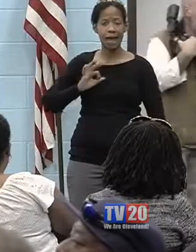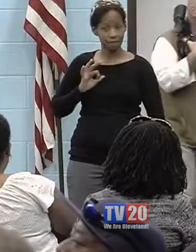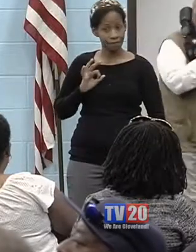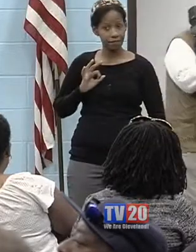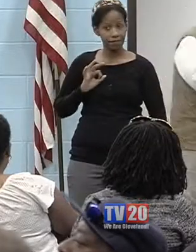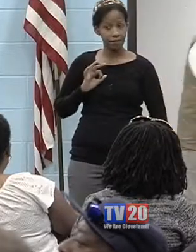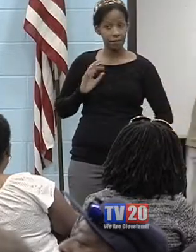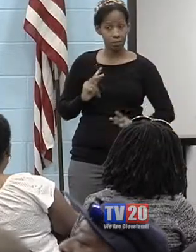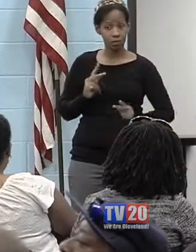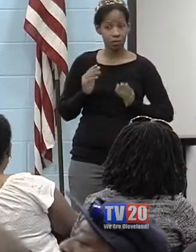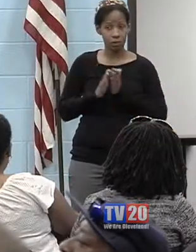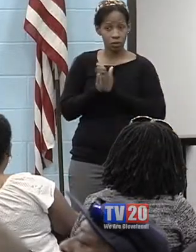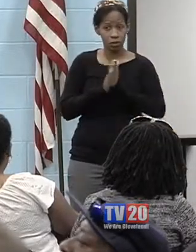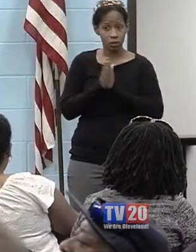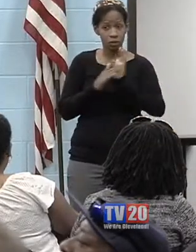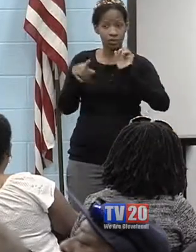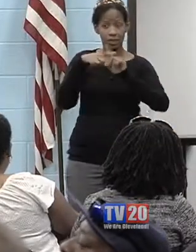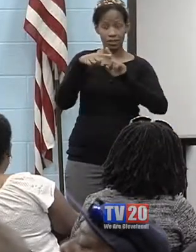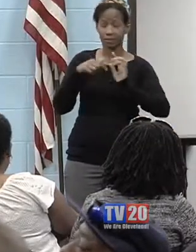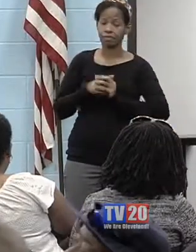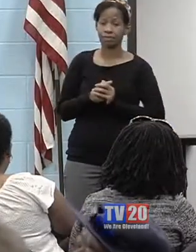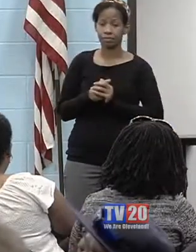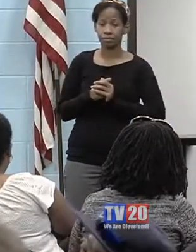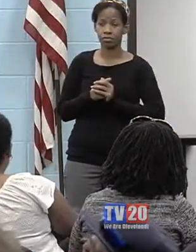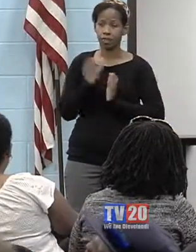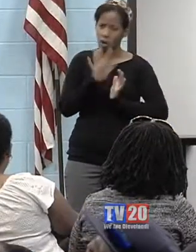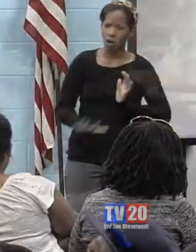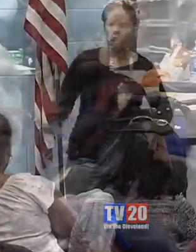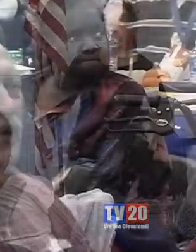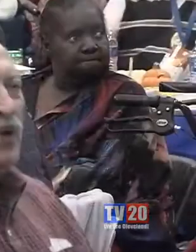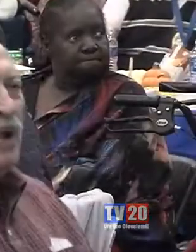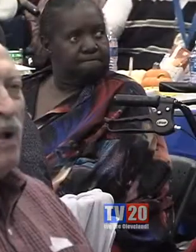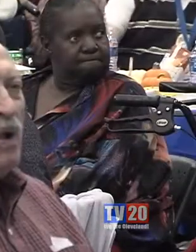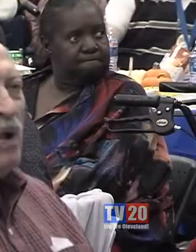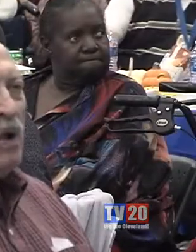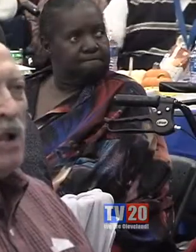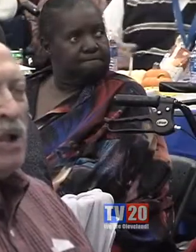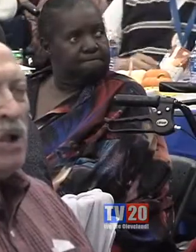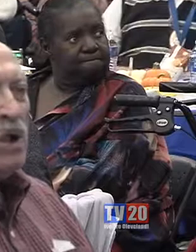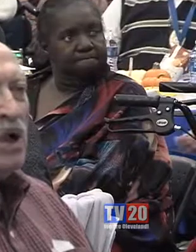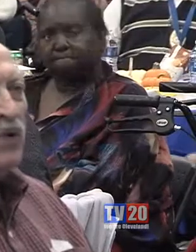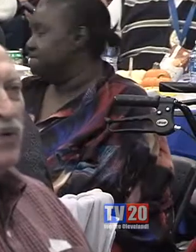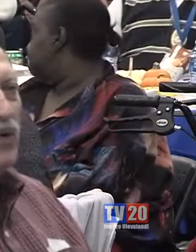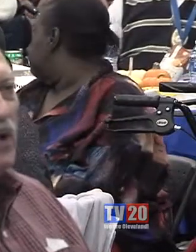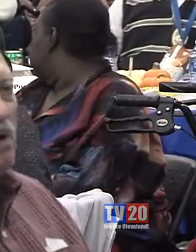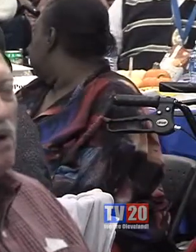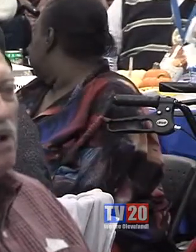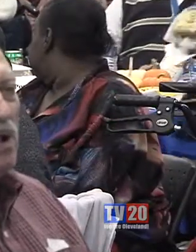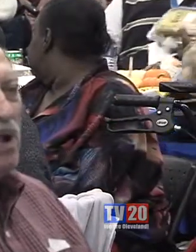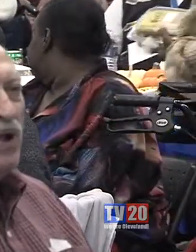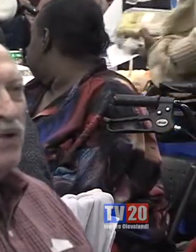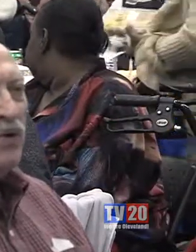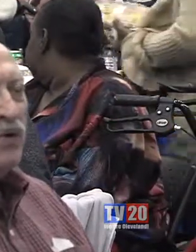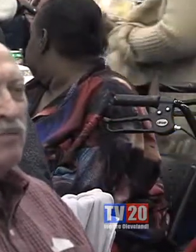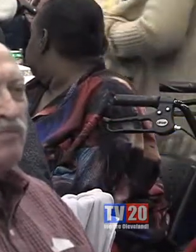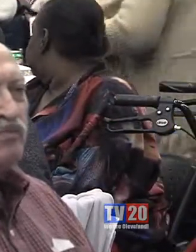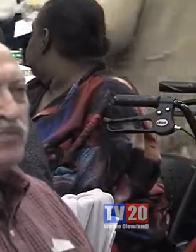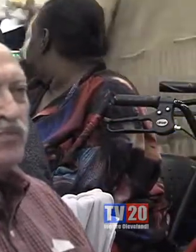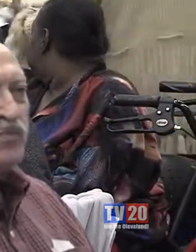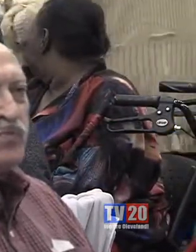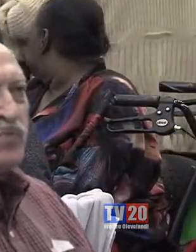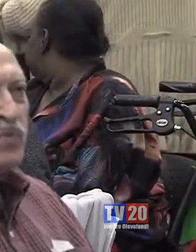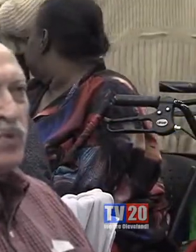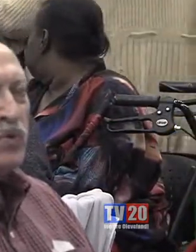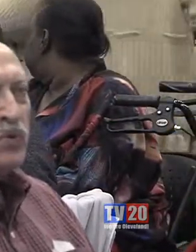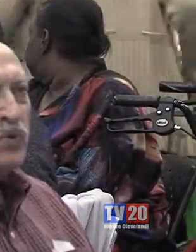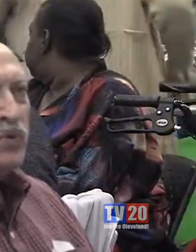mission forward. And we serve all ages. We serve newborns to senior citizens and everyone in between. We have a team